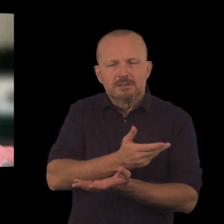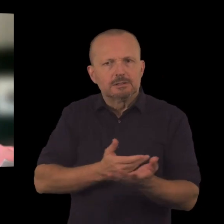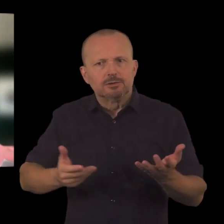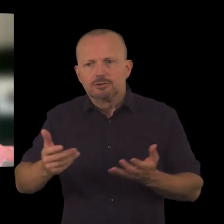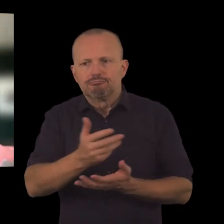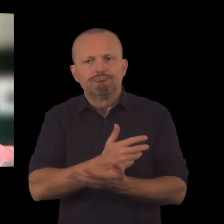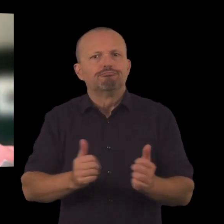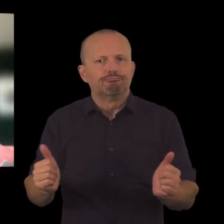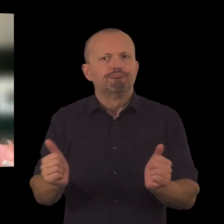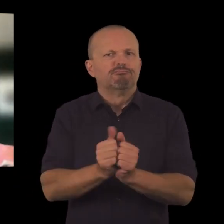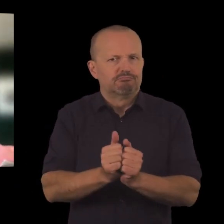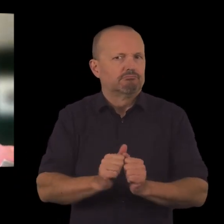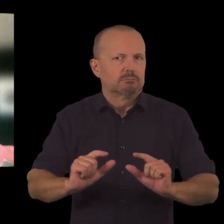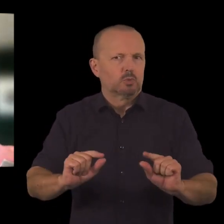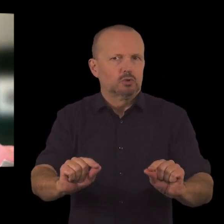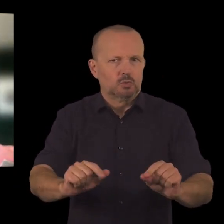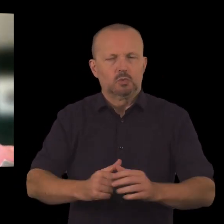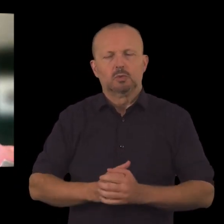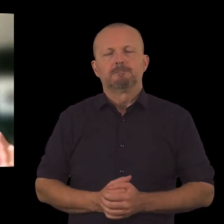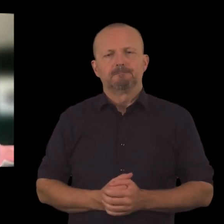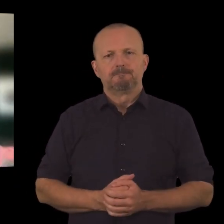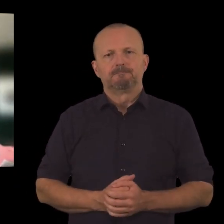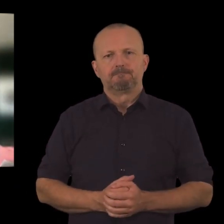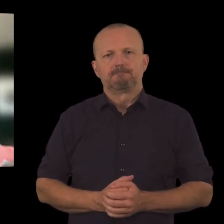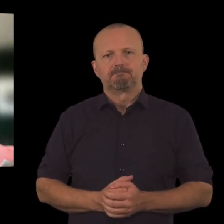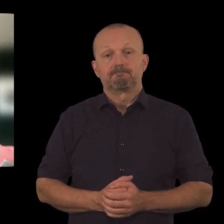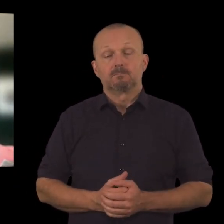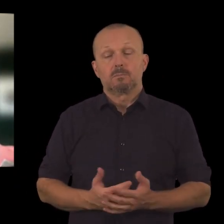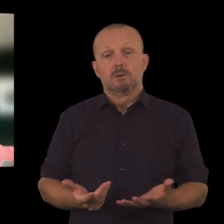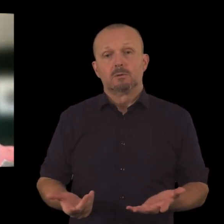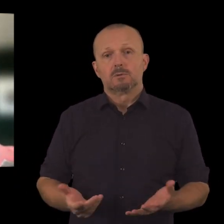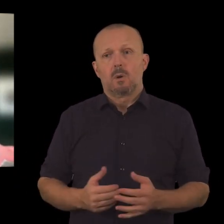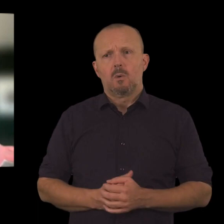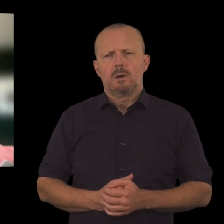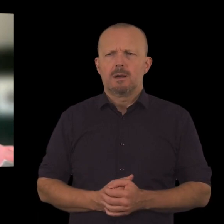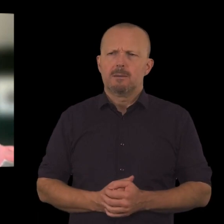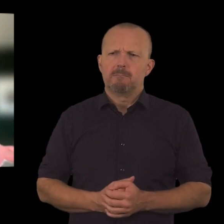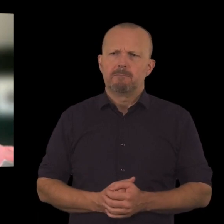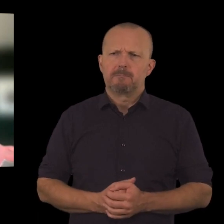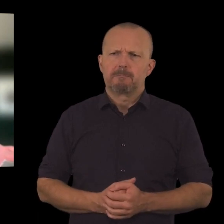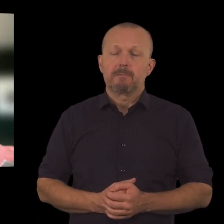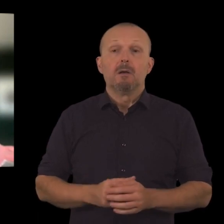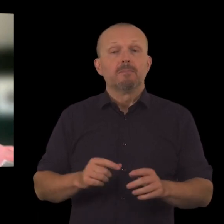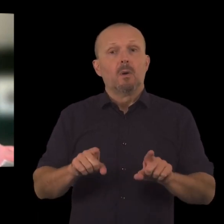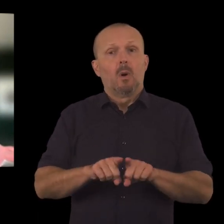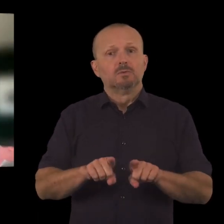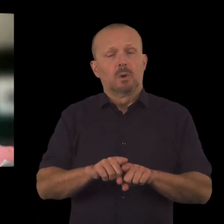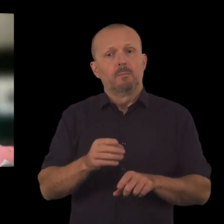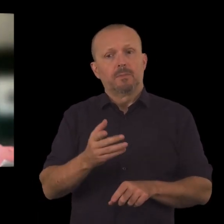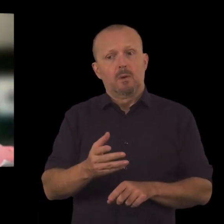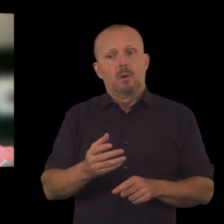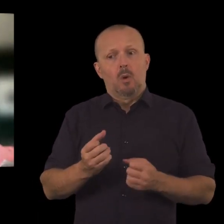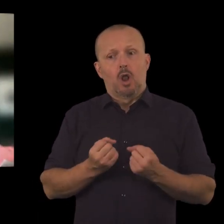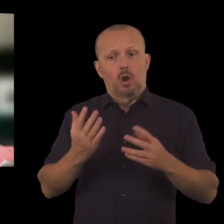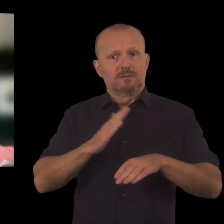it's super important that the actors in the group, they make the choices around what the shows are, not me.